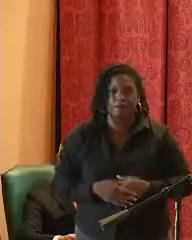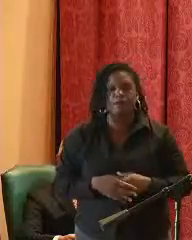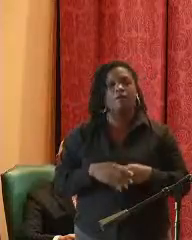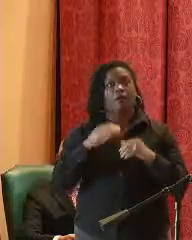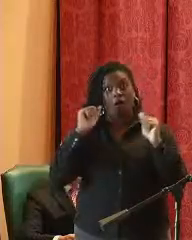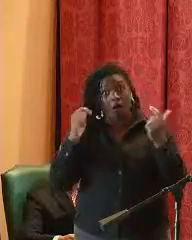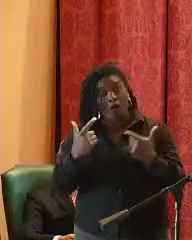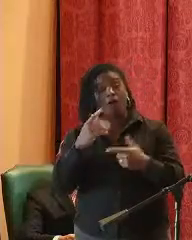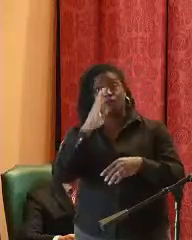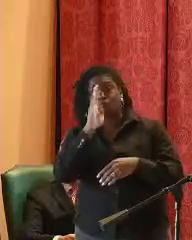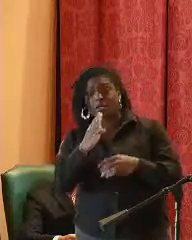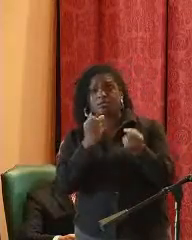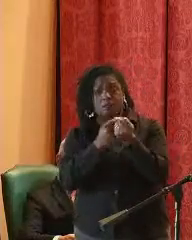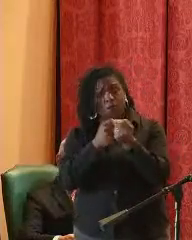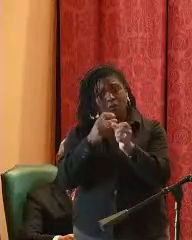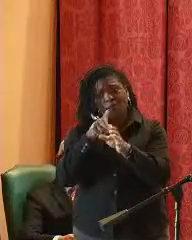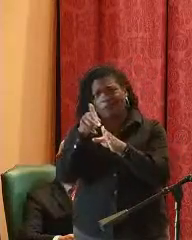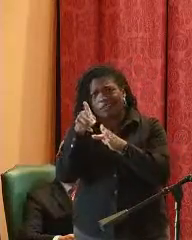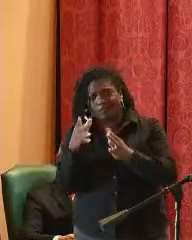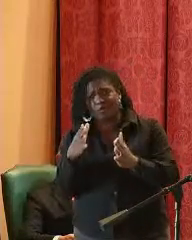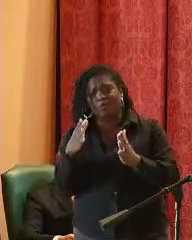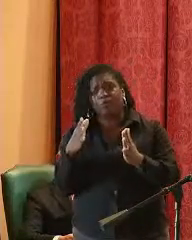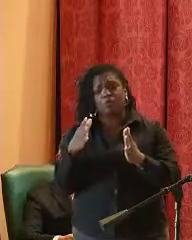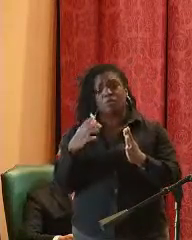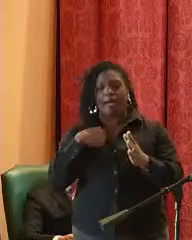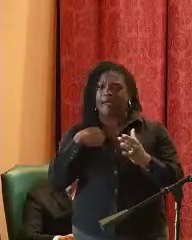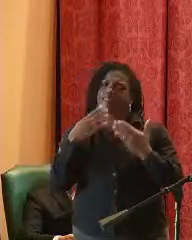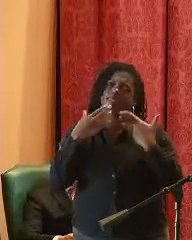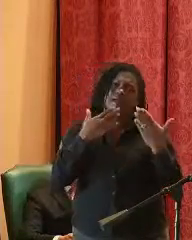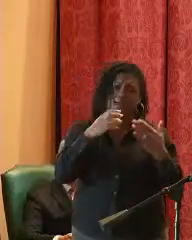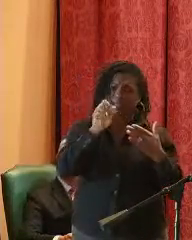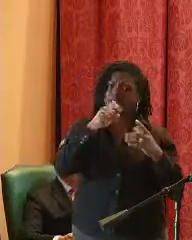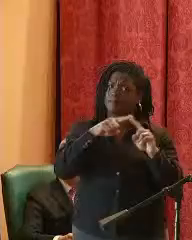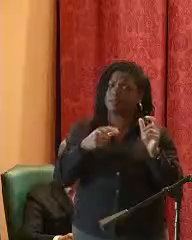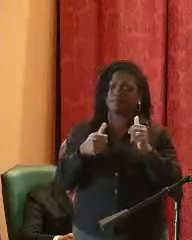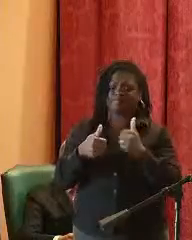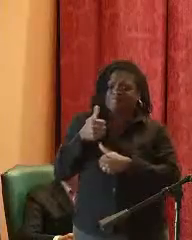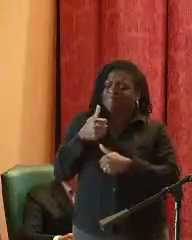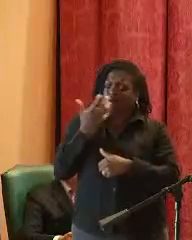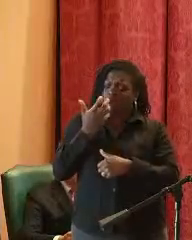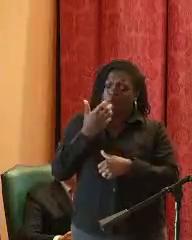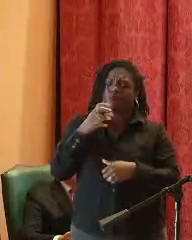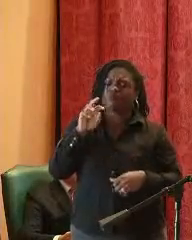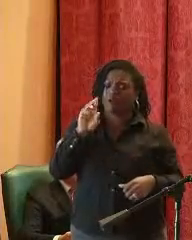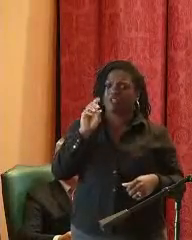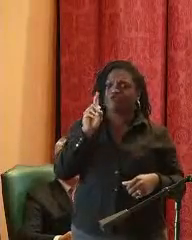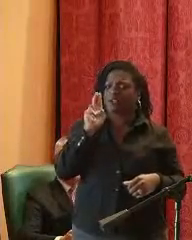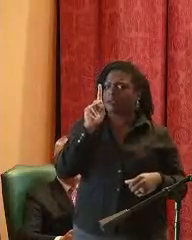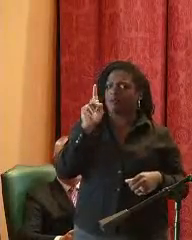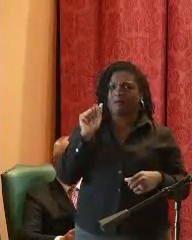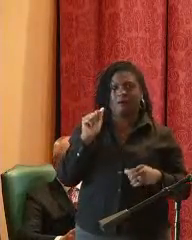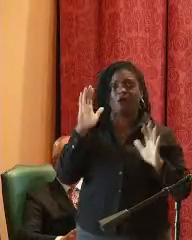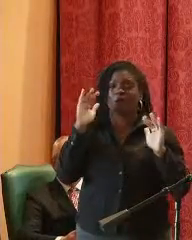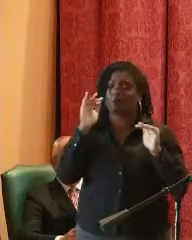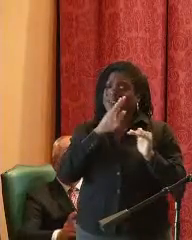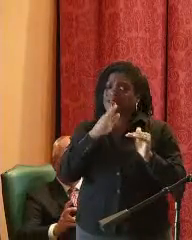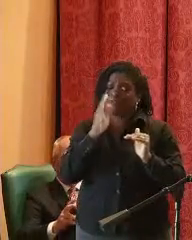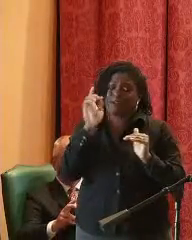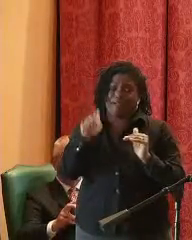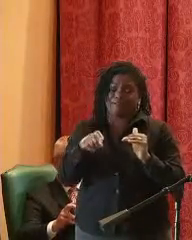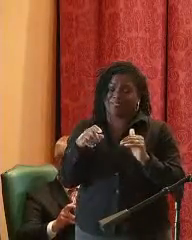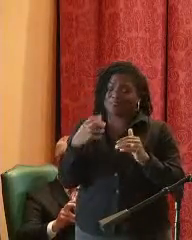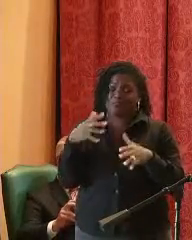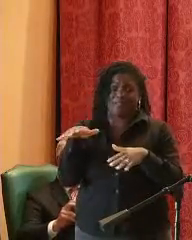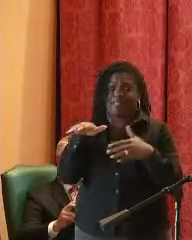been our anchor for the past 8 years, and I hope she never ever has to leave us. Jeremy and I are so blessed to have